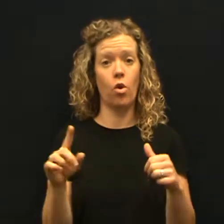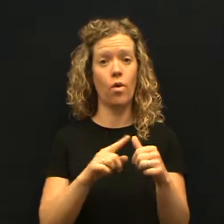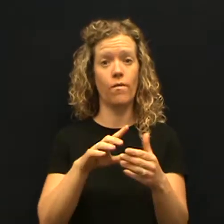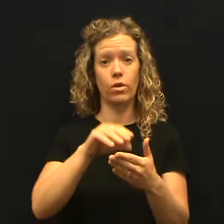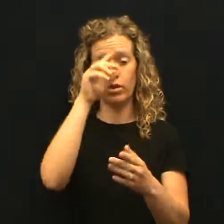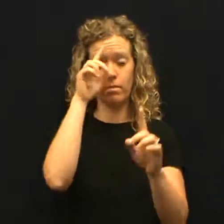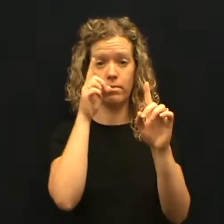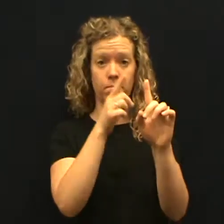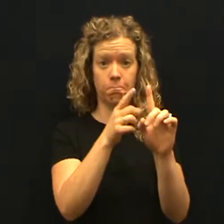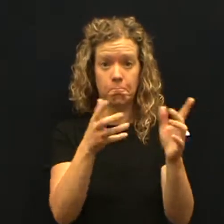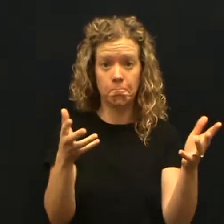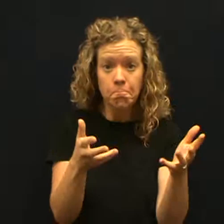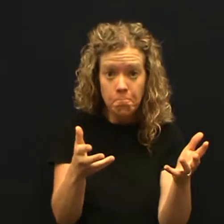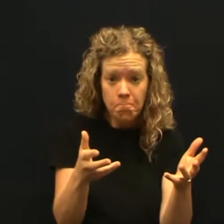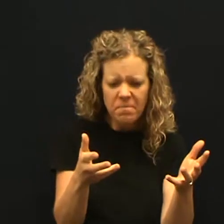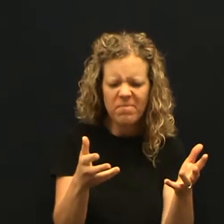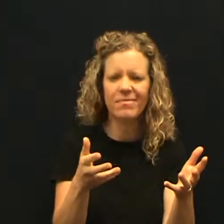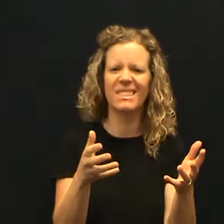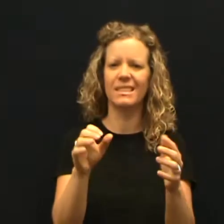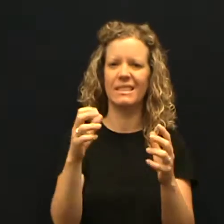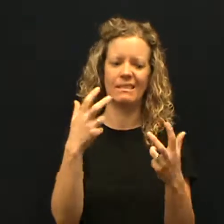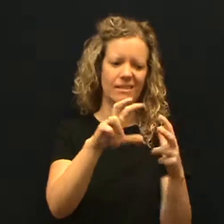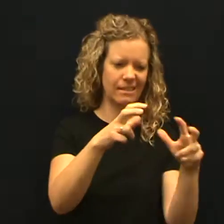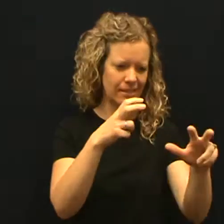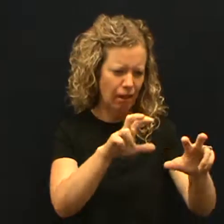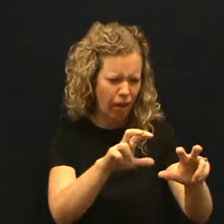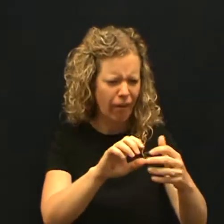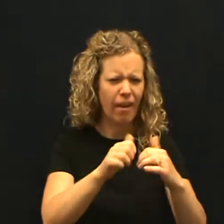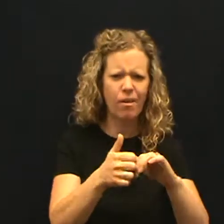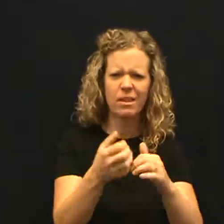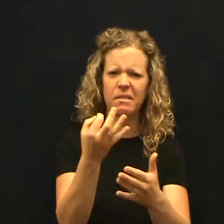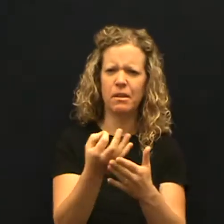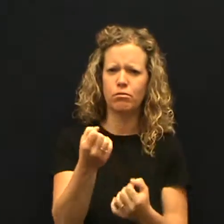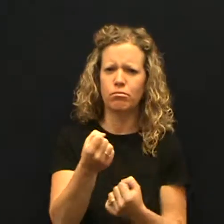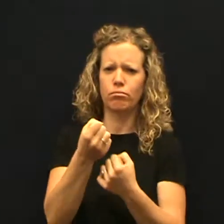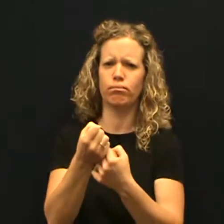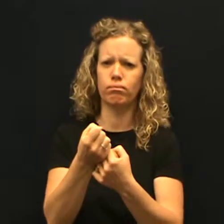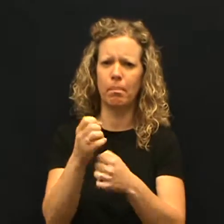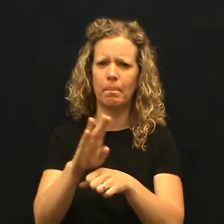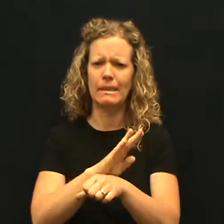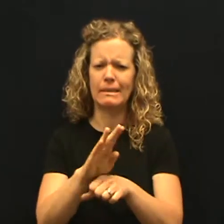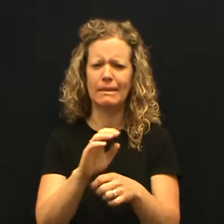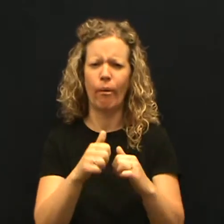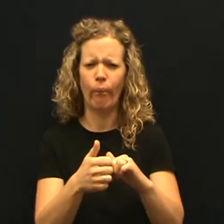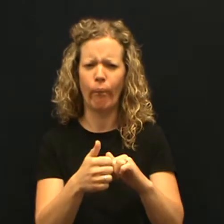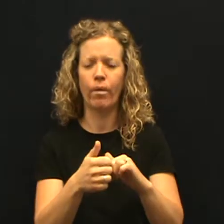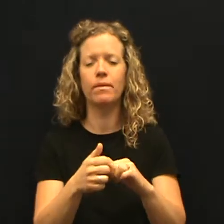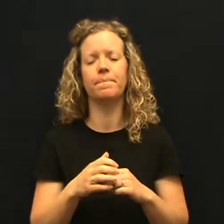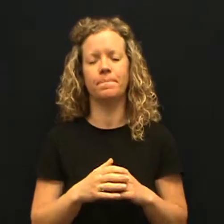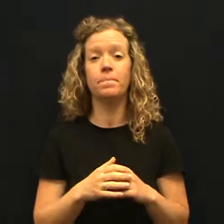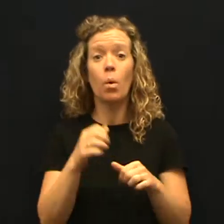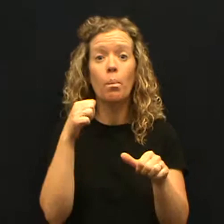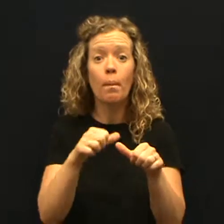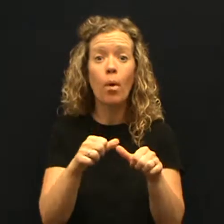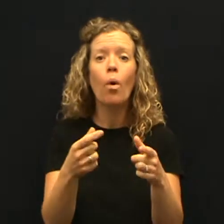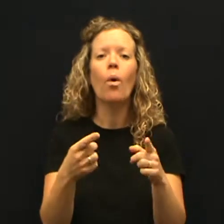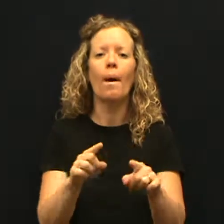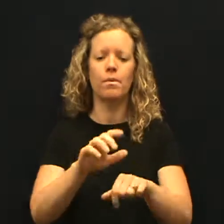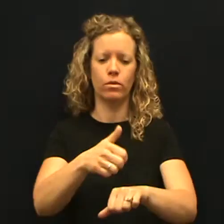stock in financing a corporation. As you might recall, when a corporation wants to